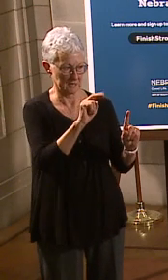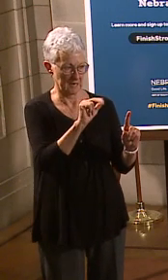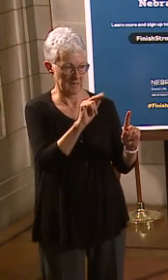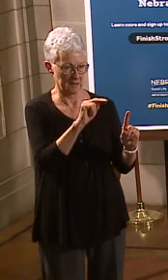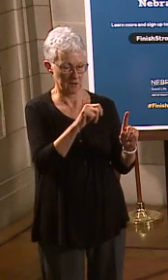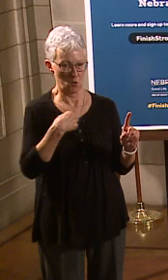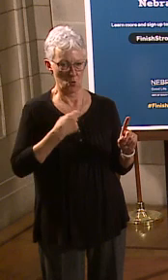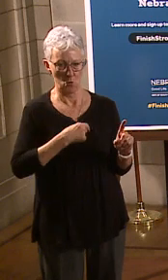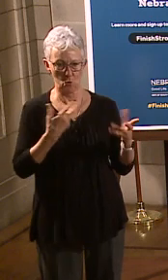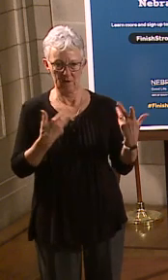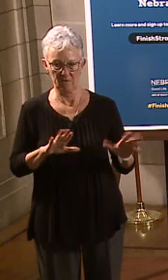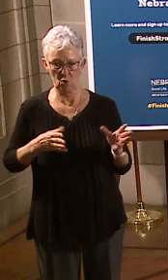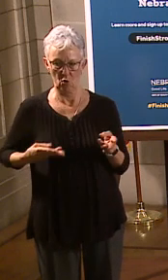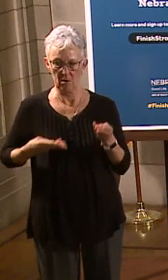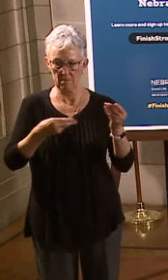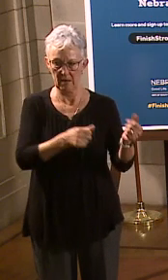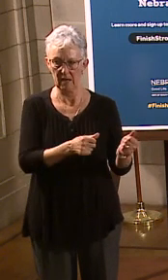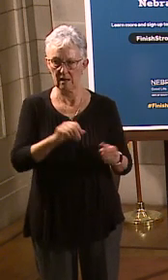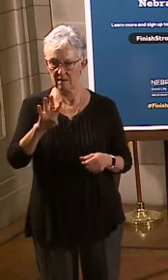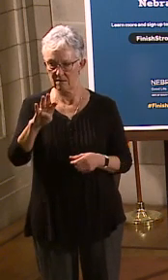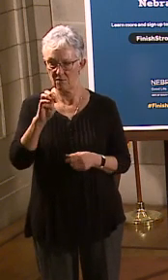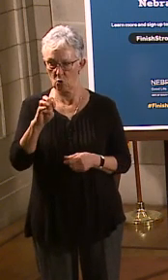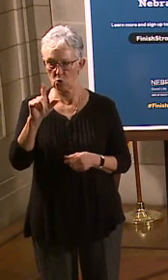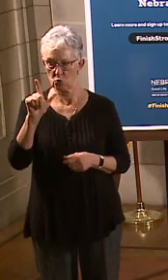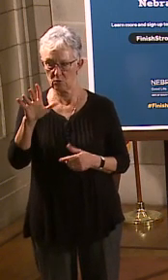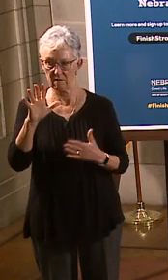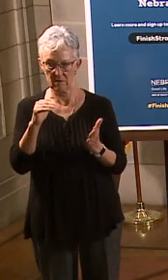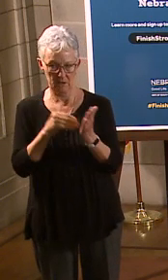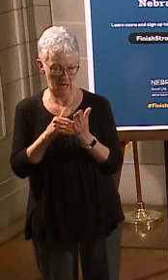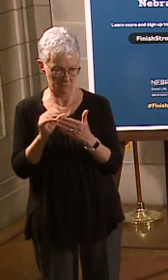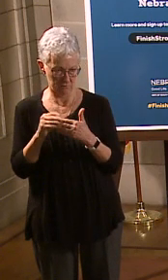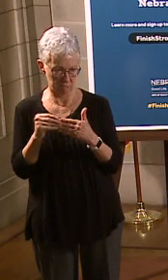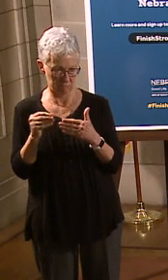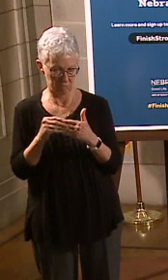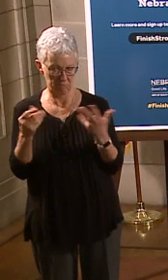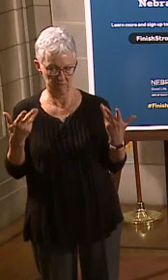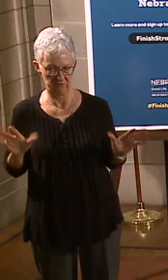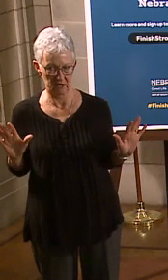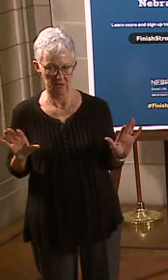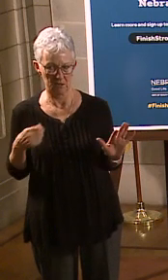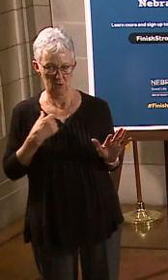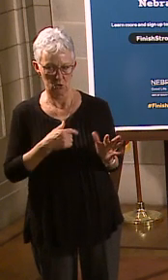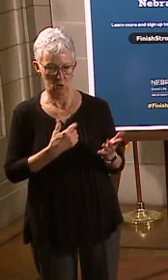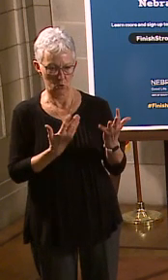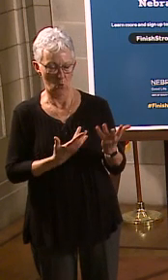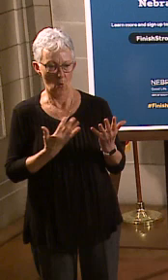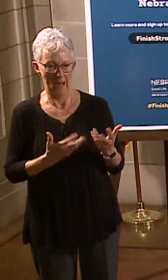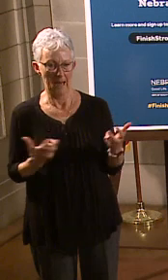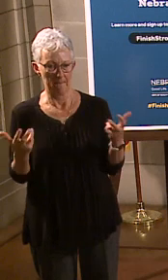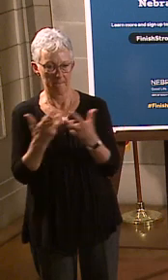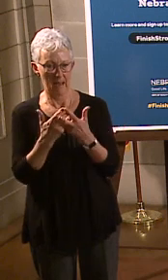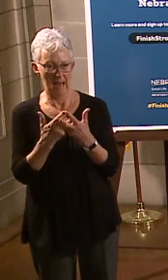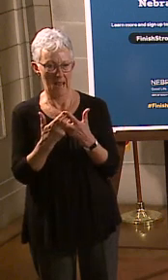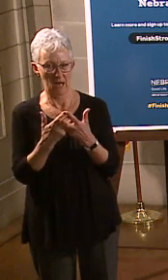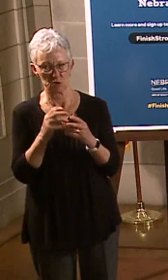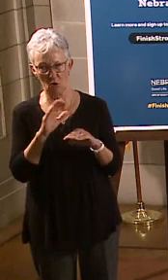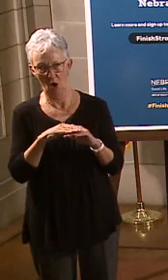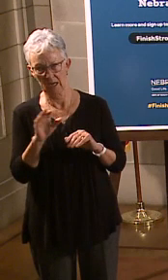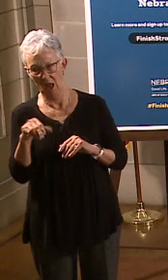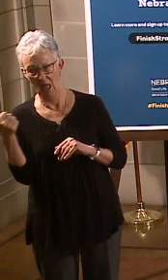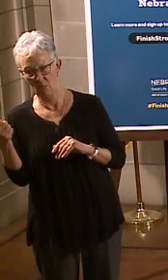funding process, about 425,000. And we are awaiting match on another about